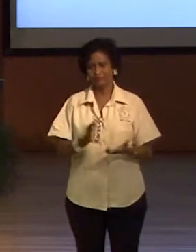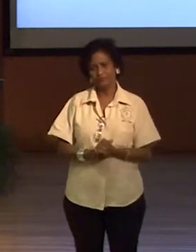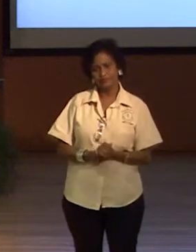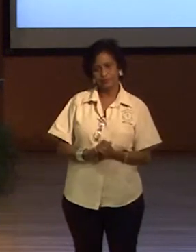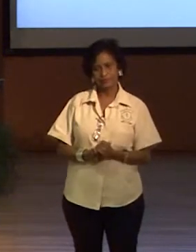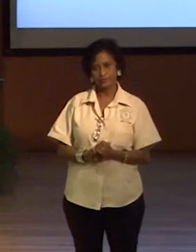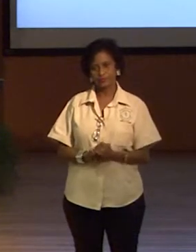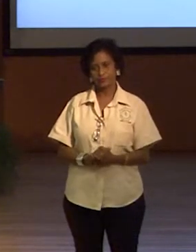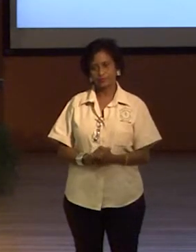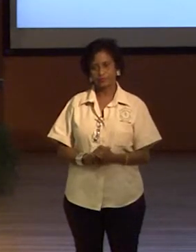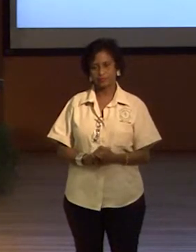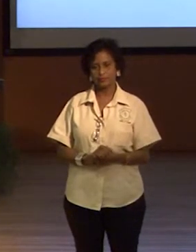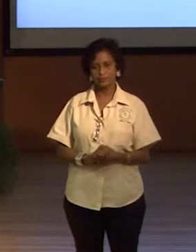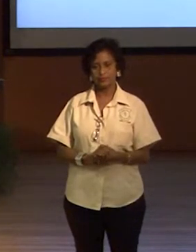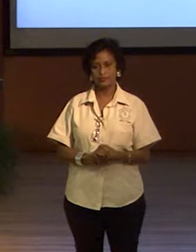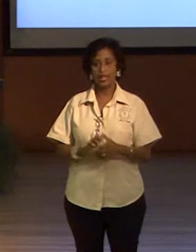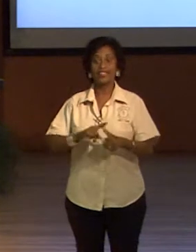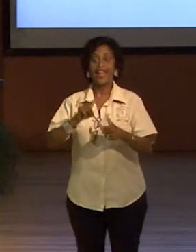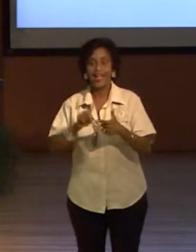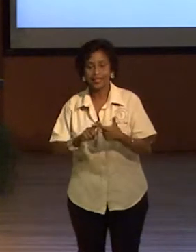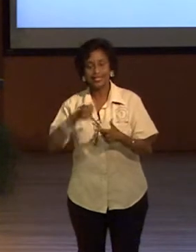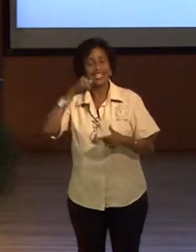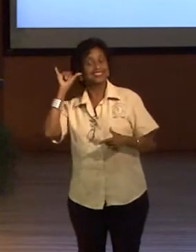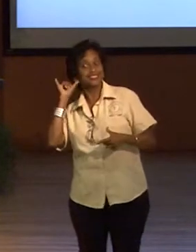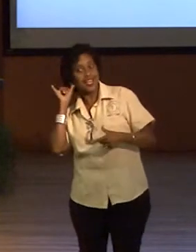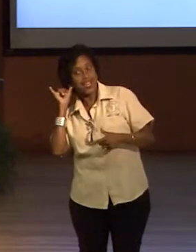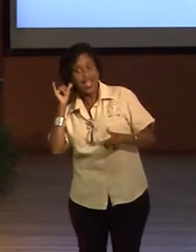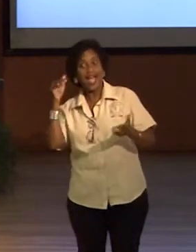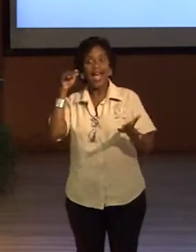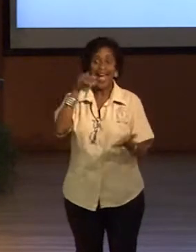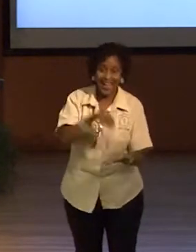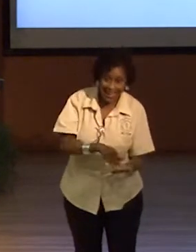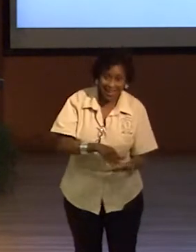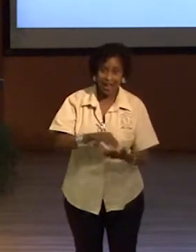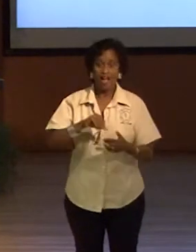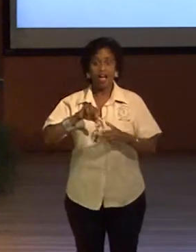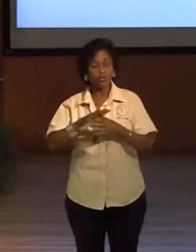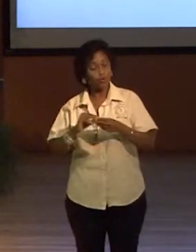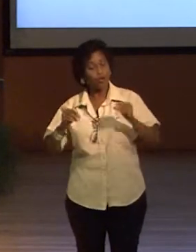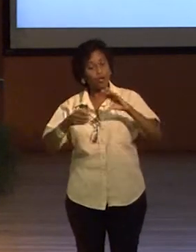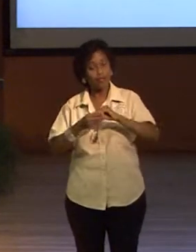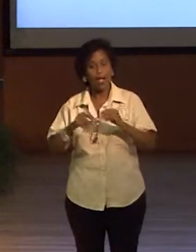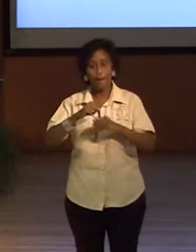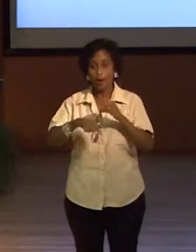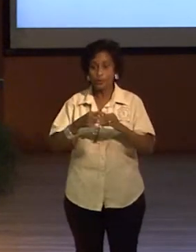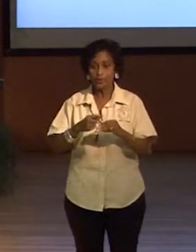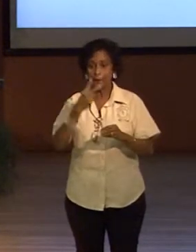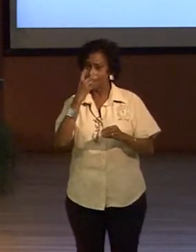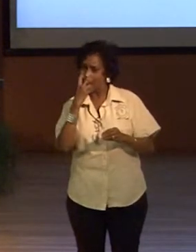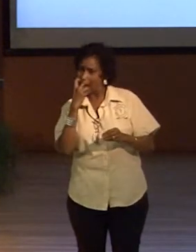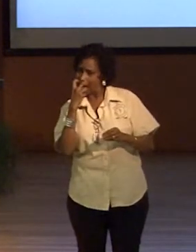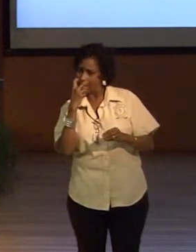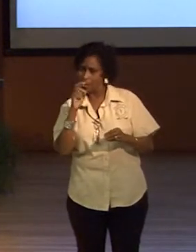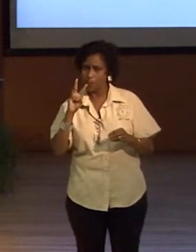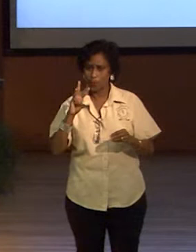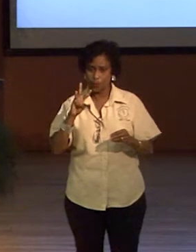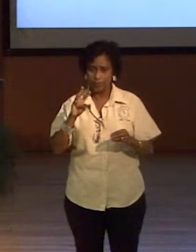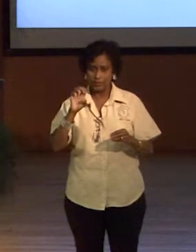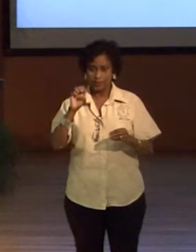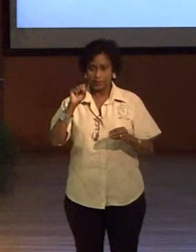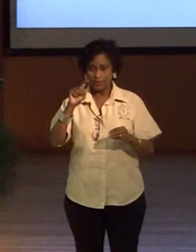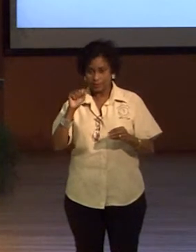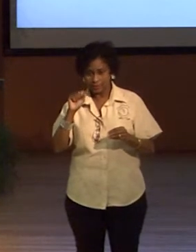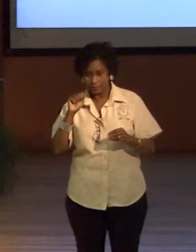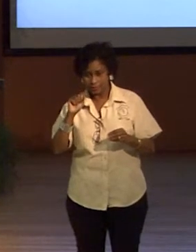And again, just yesterday, a story about the Blind Welfare